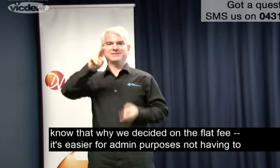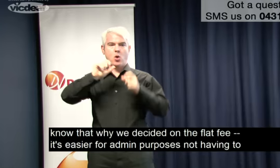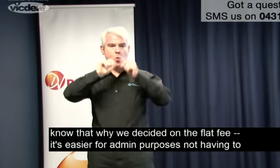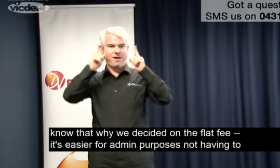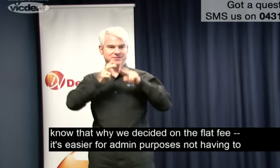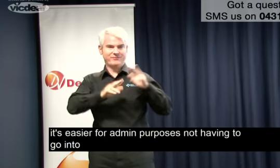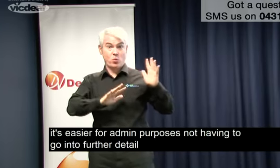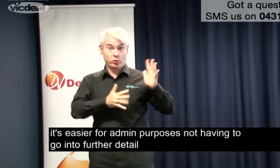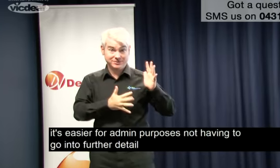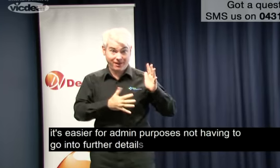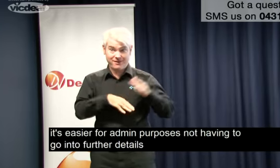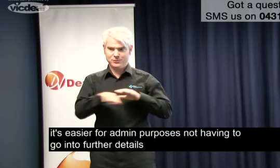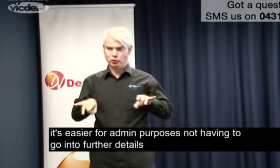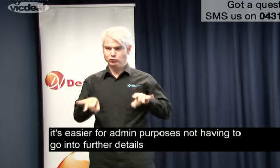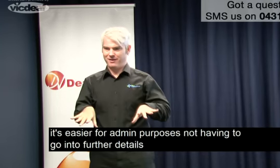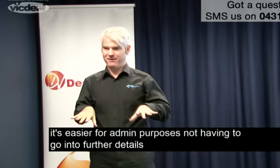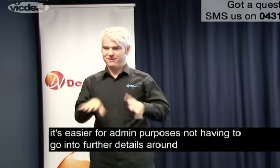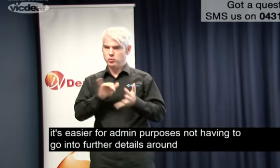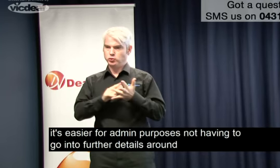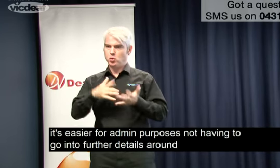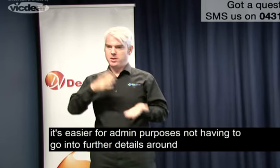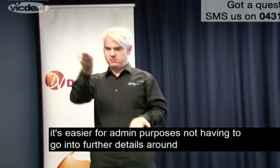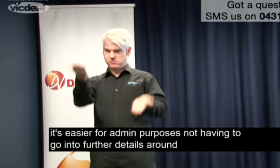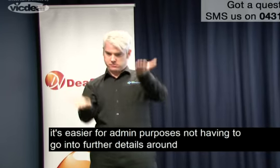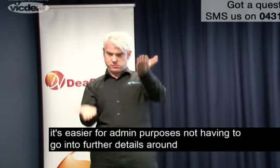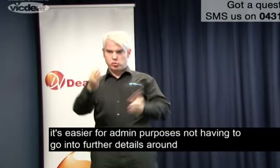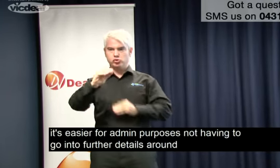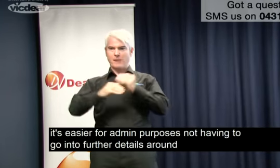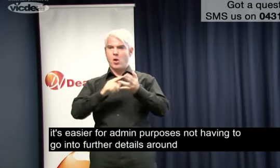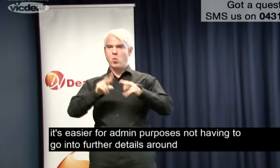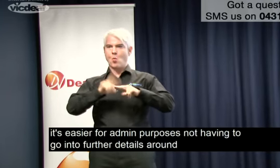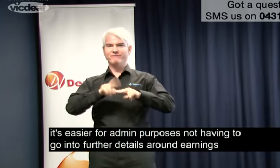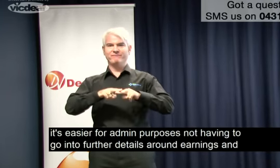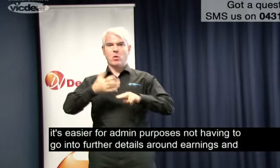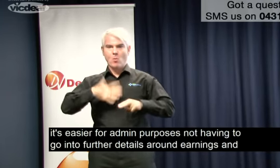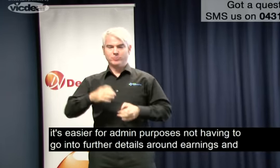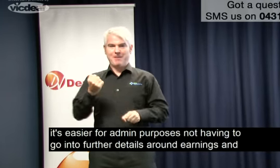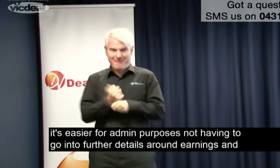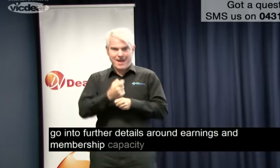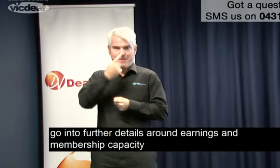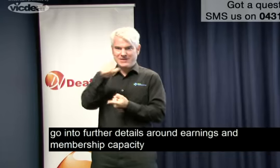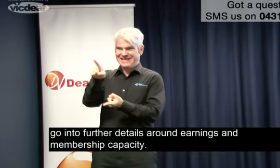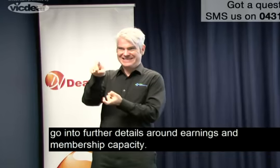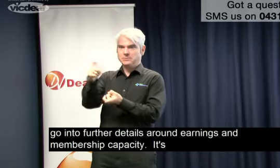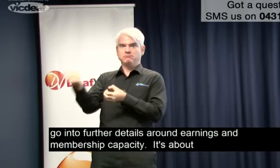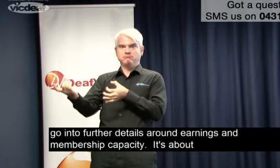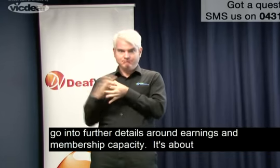what membership capacity they have. And really it's about raising the awareness of Auslan throughout Australia. So as a trade-off, we're wanting